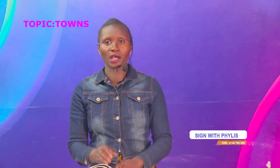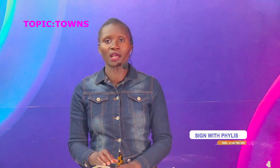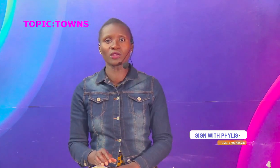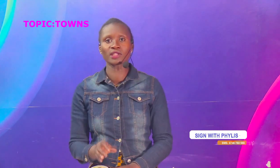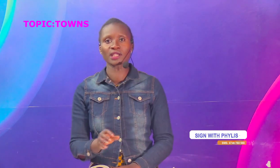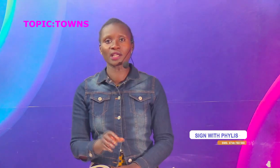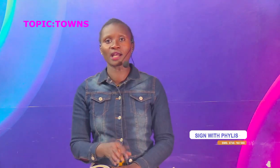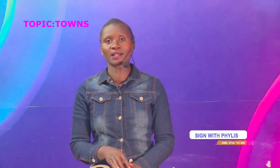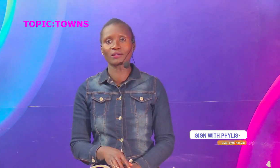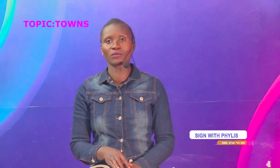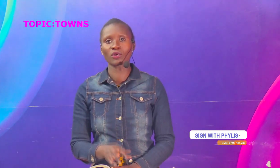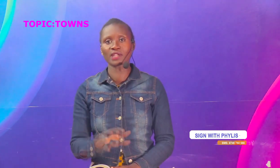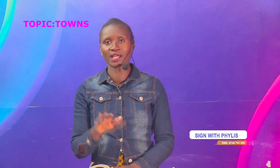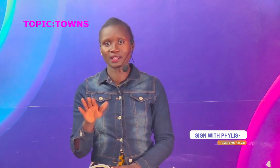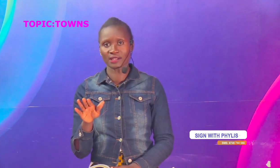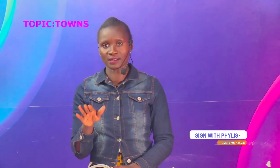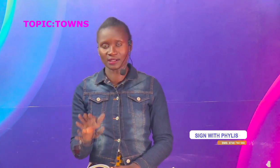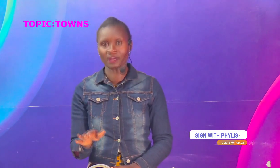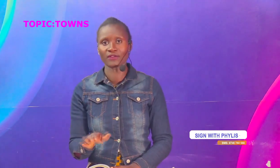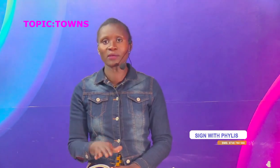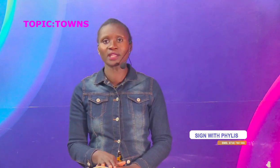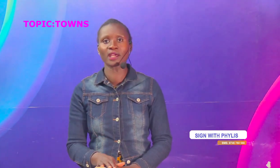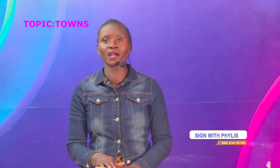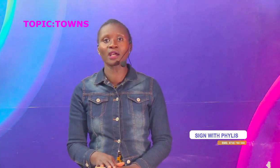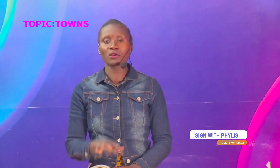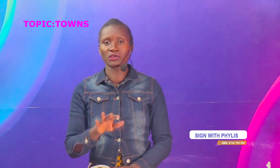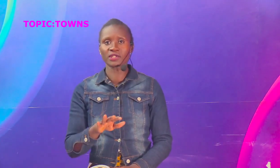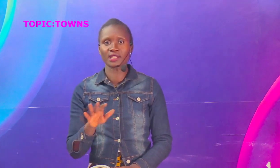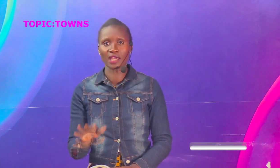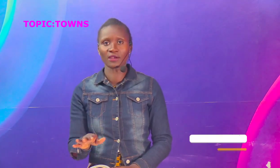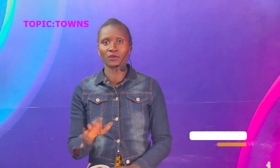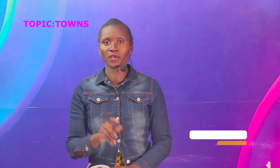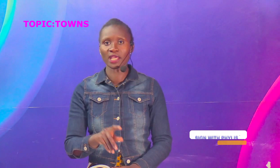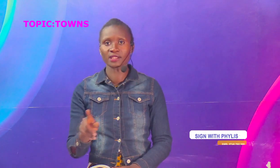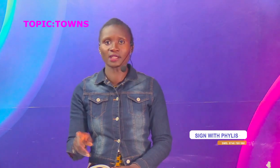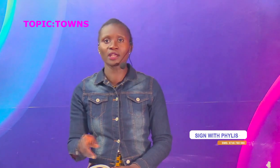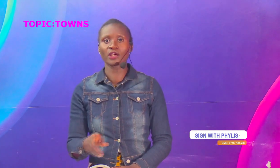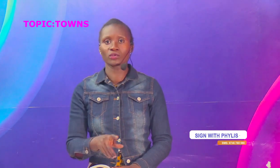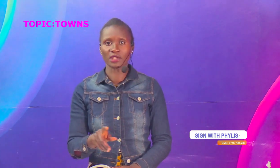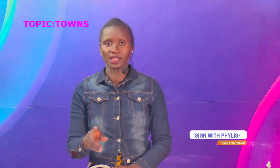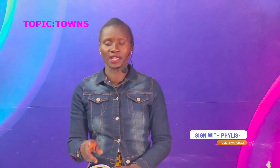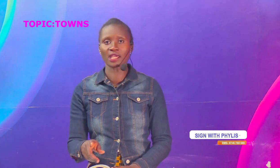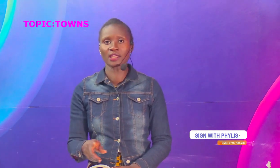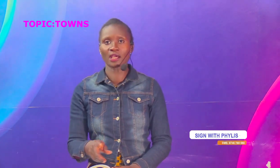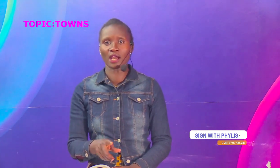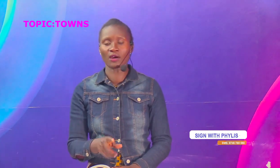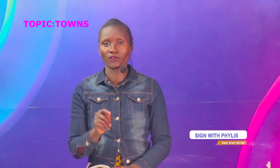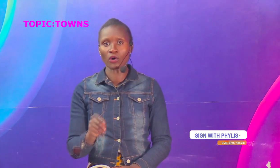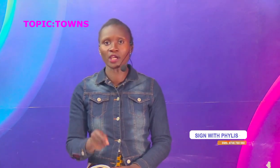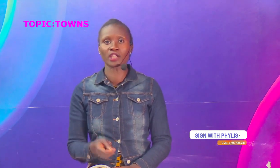using because there's tea farming there, you use the sign for picking tea to be the sign for Kericho town.